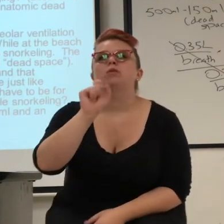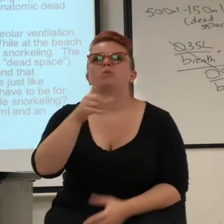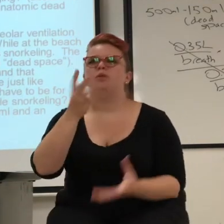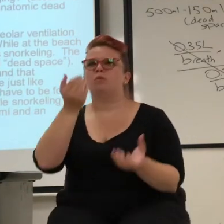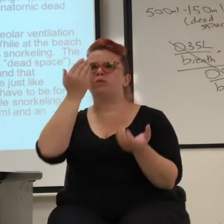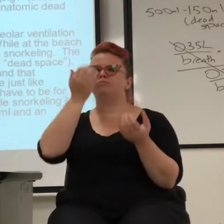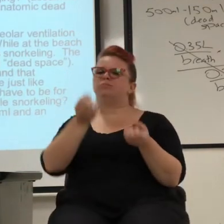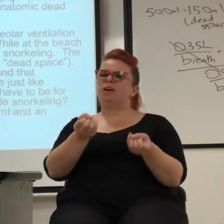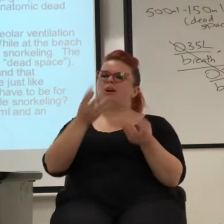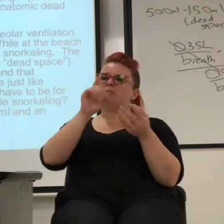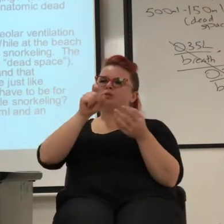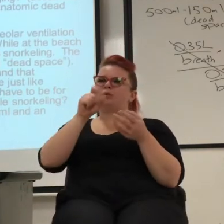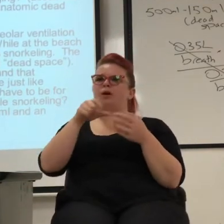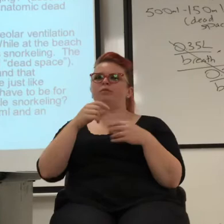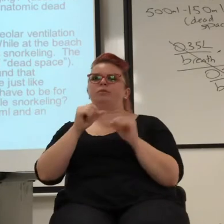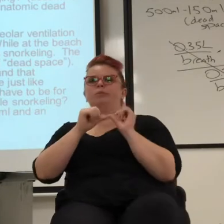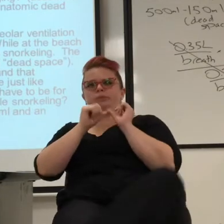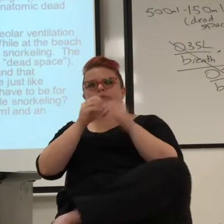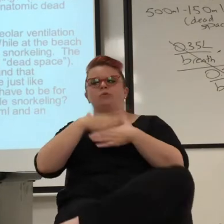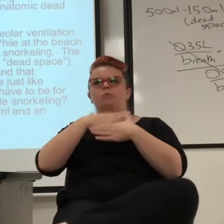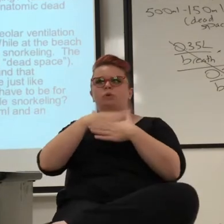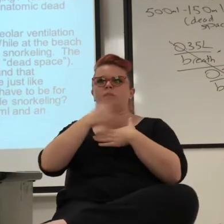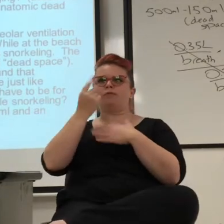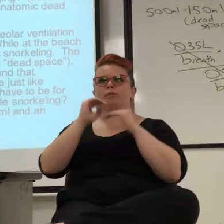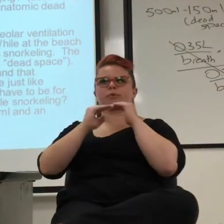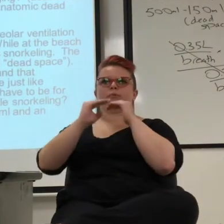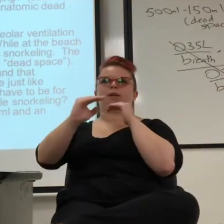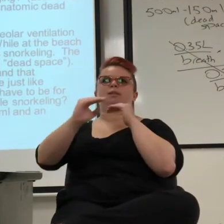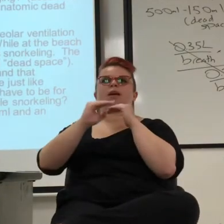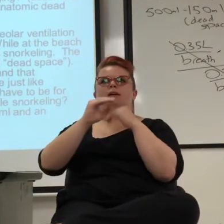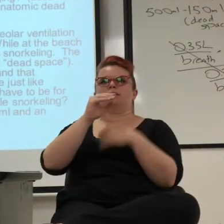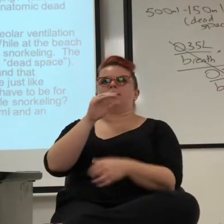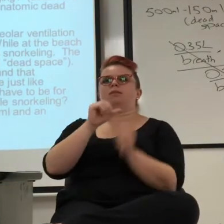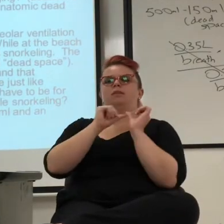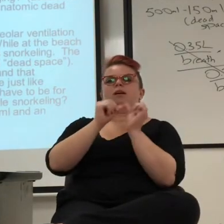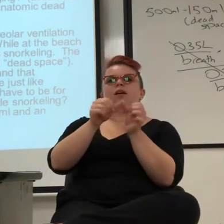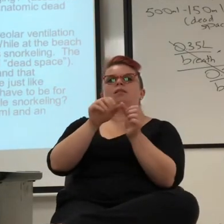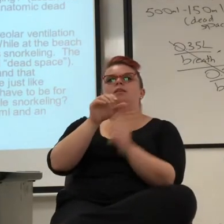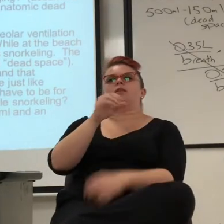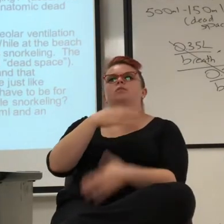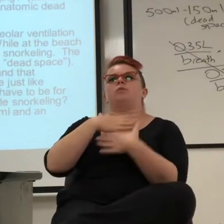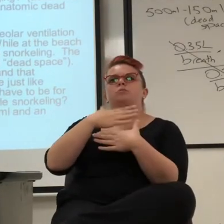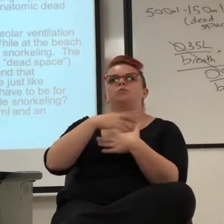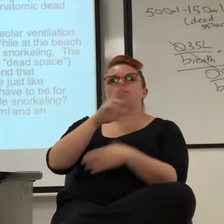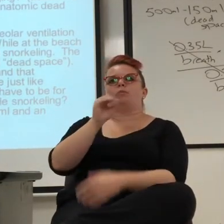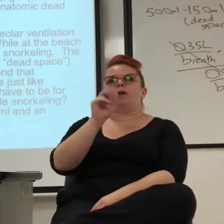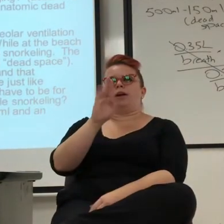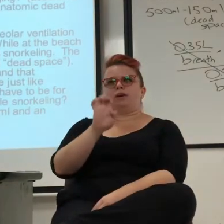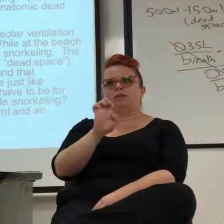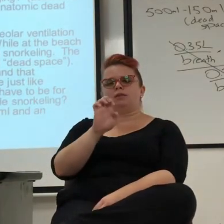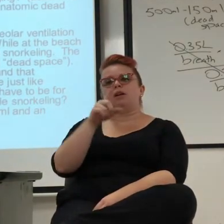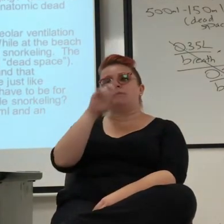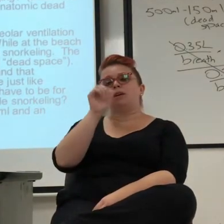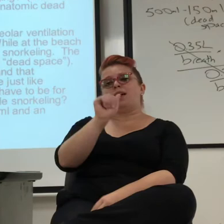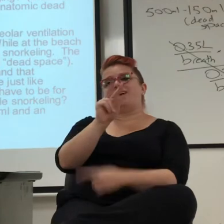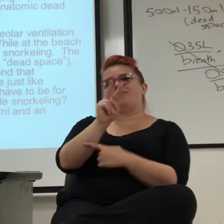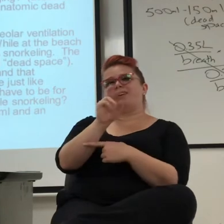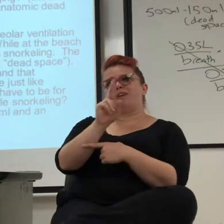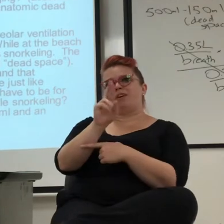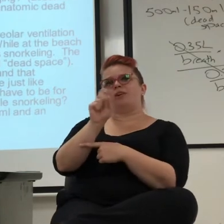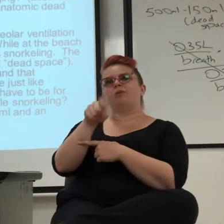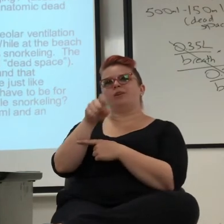have to breathe to maintain this respiratory rate? Because it's ABR, you have to consider the dead space